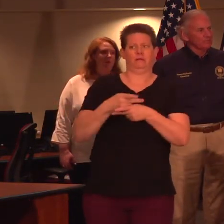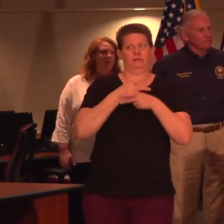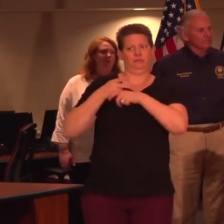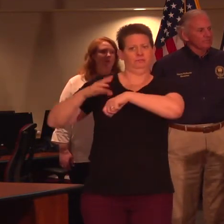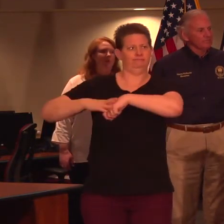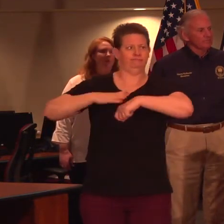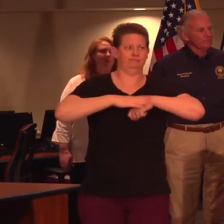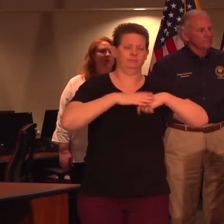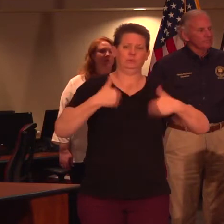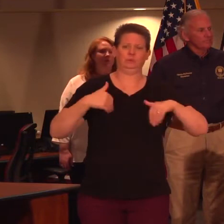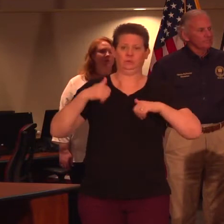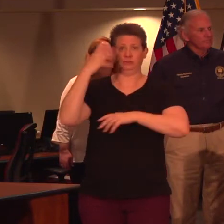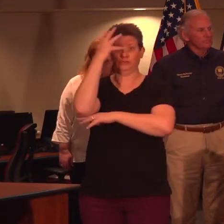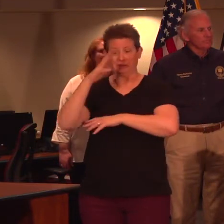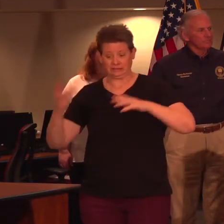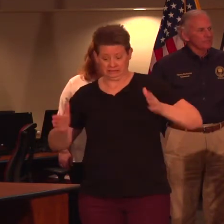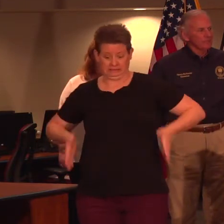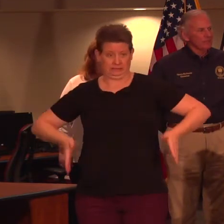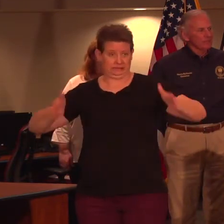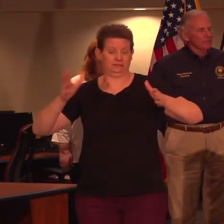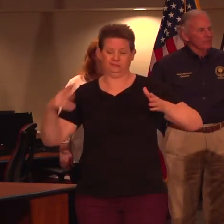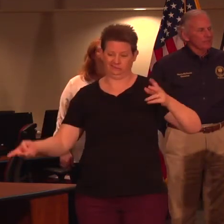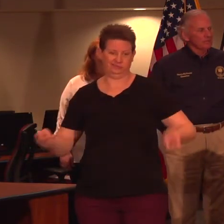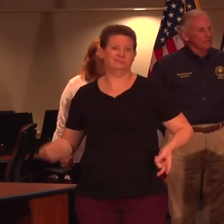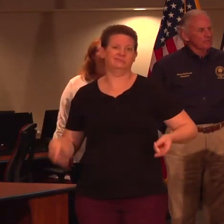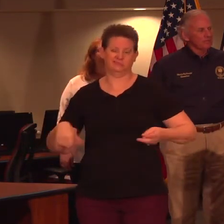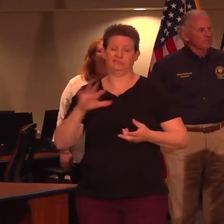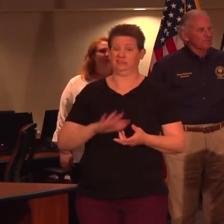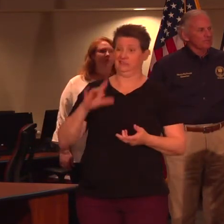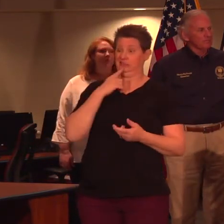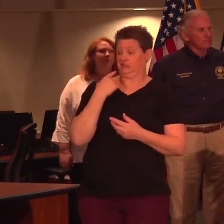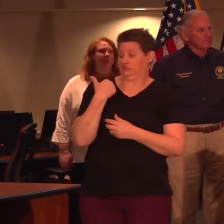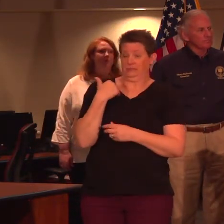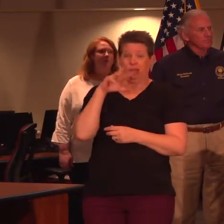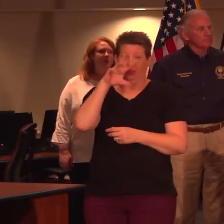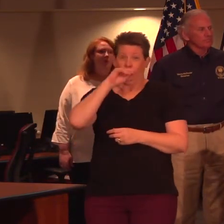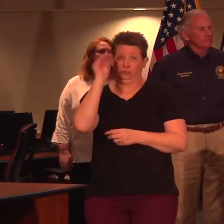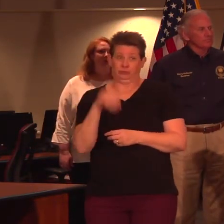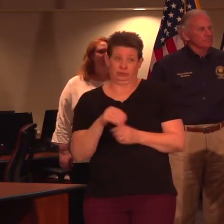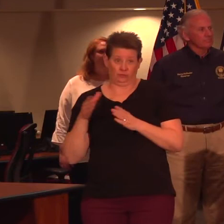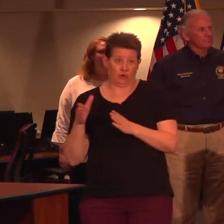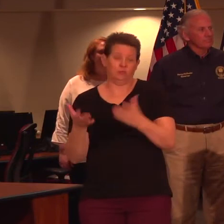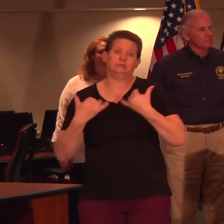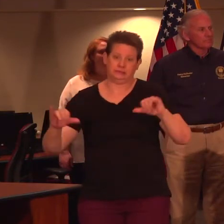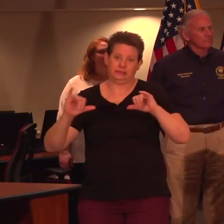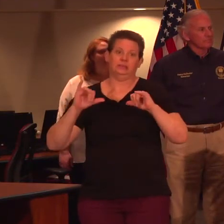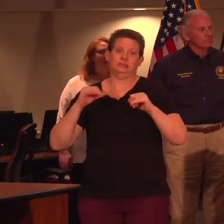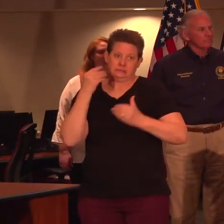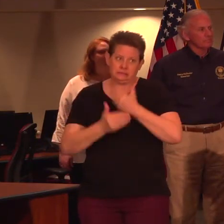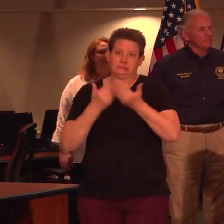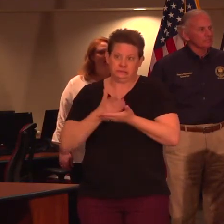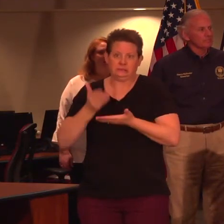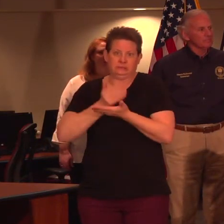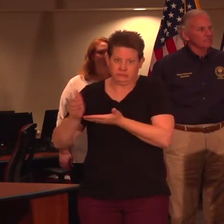lot of debris on the side of the roads, and as I mentioned, about 30% of the roads that we had closed earlier in the day, we're still working to get